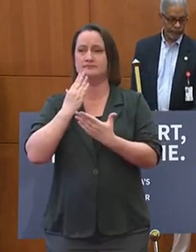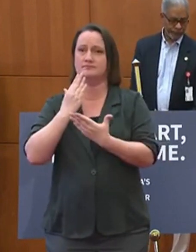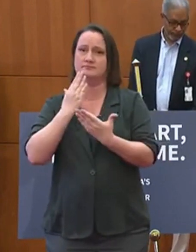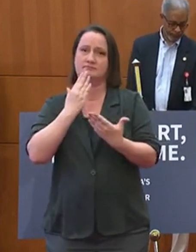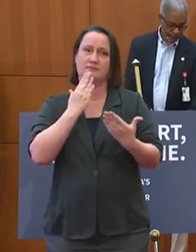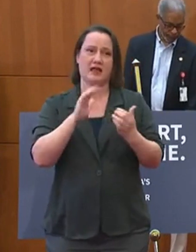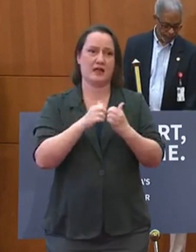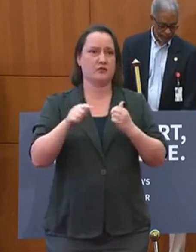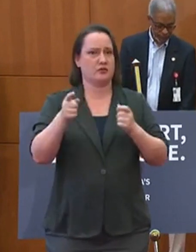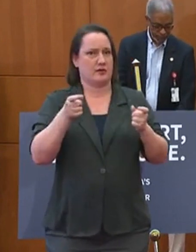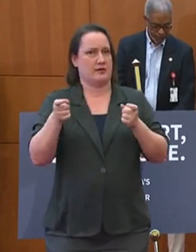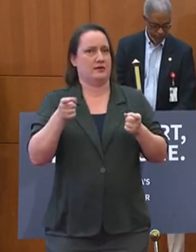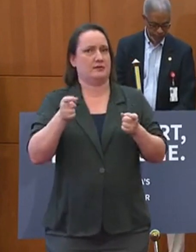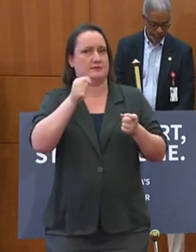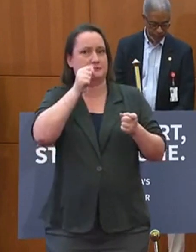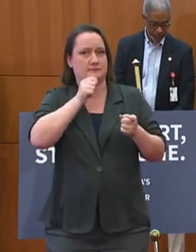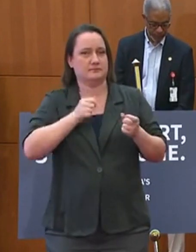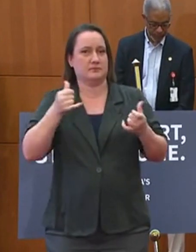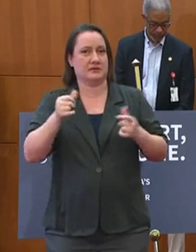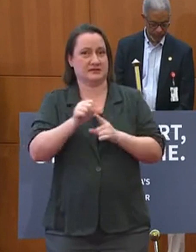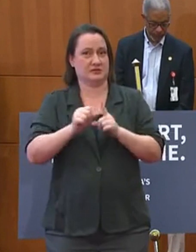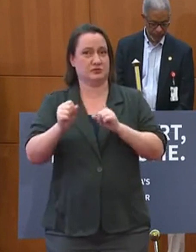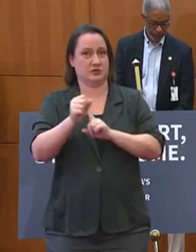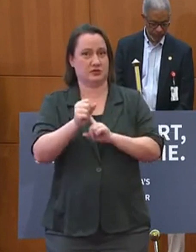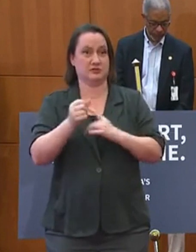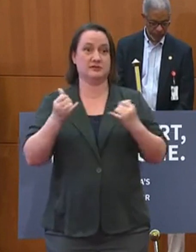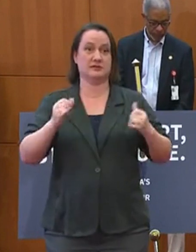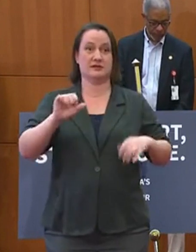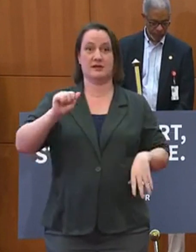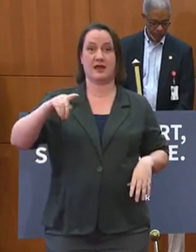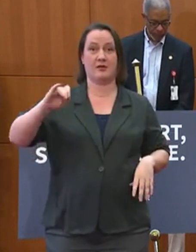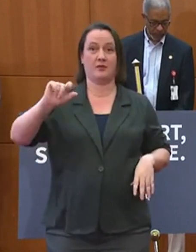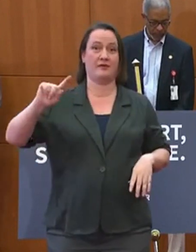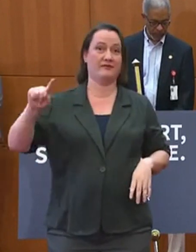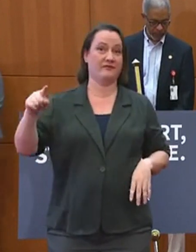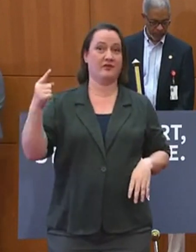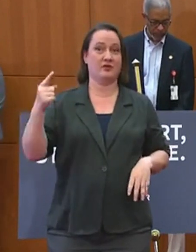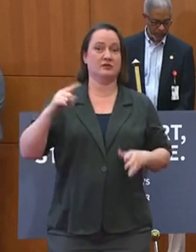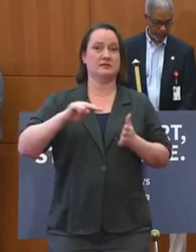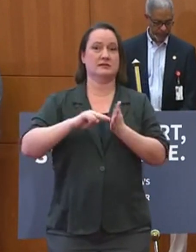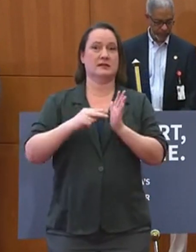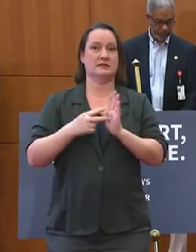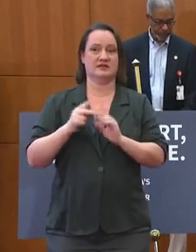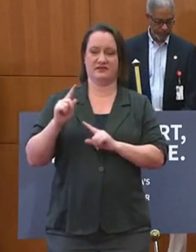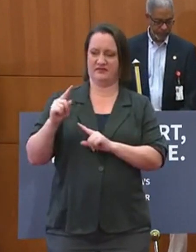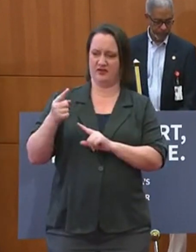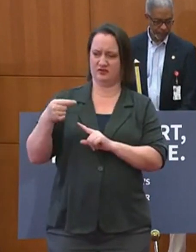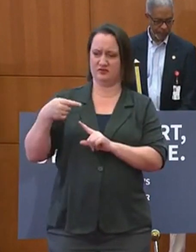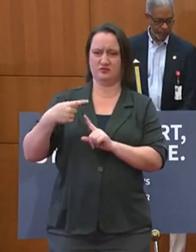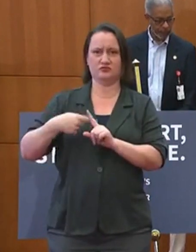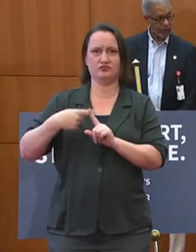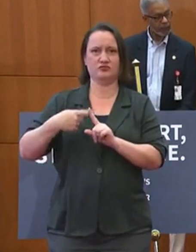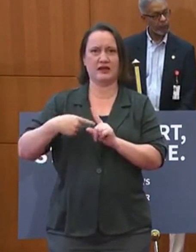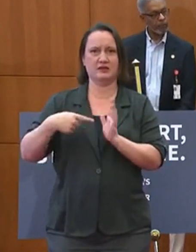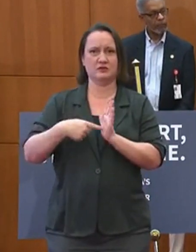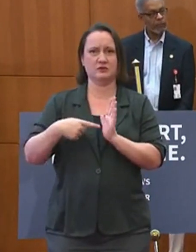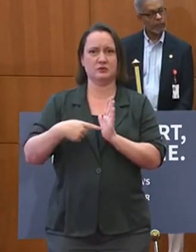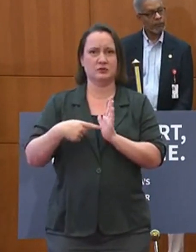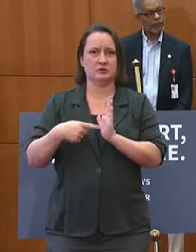this situation. Today is the first of the month, which means rent or mortgage payments are